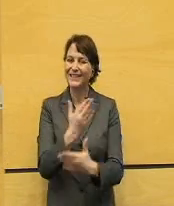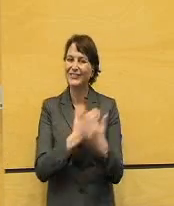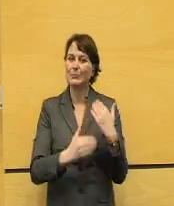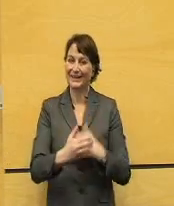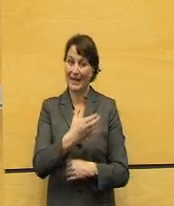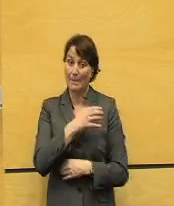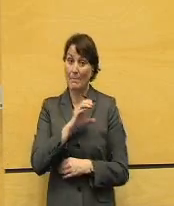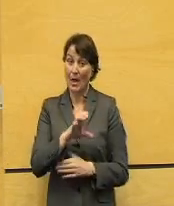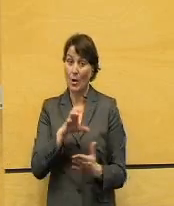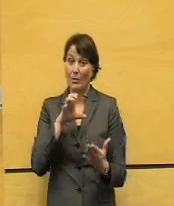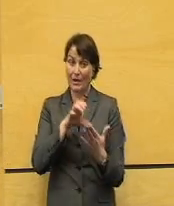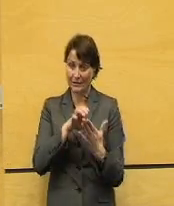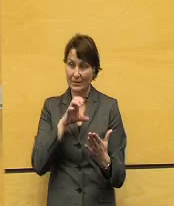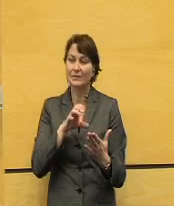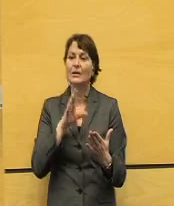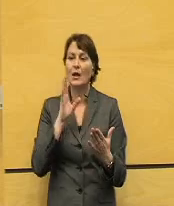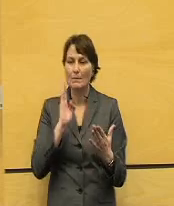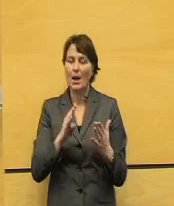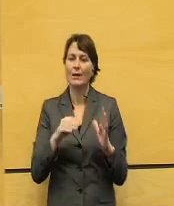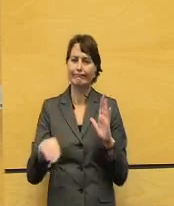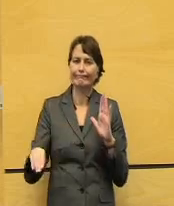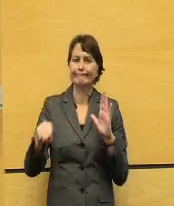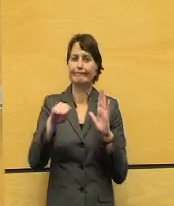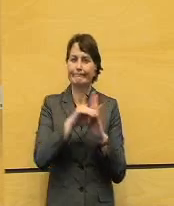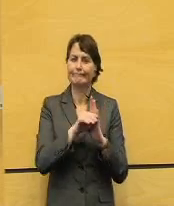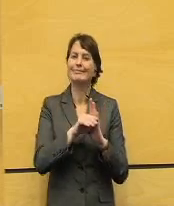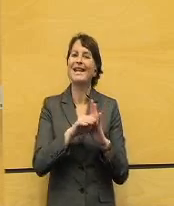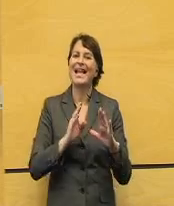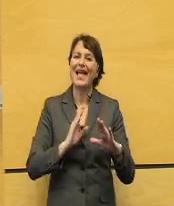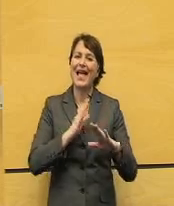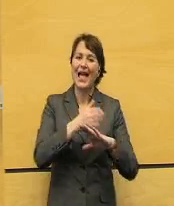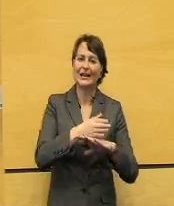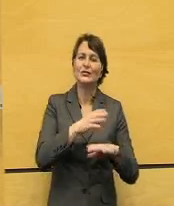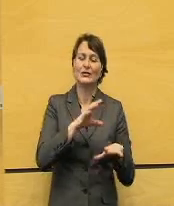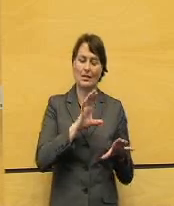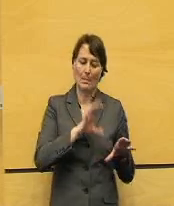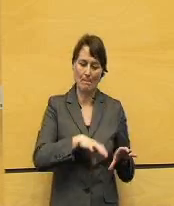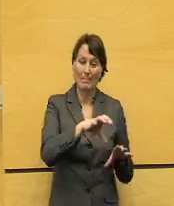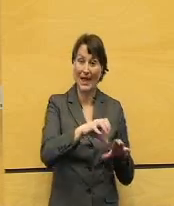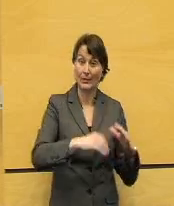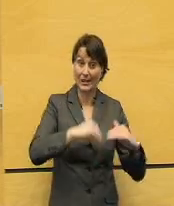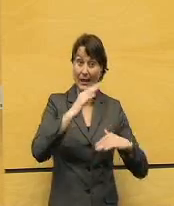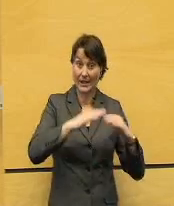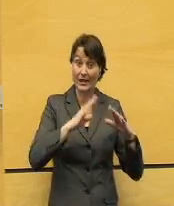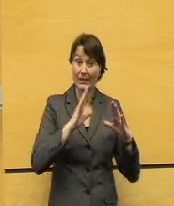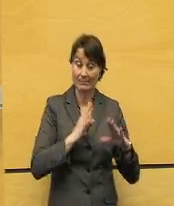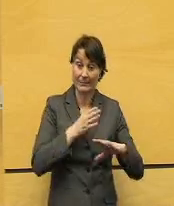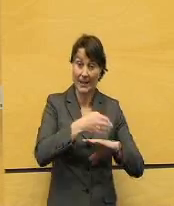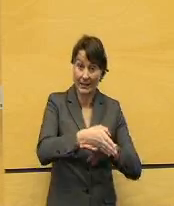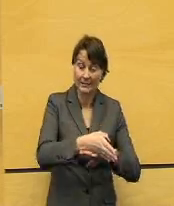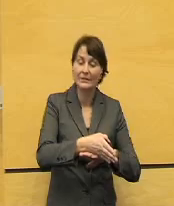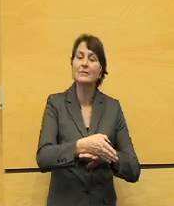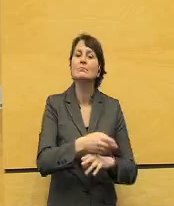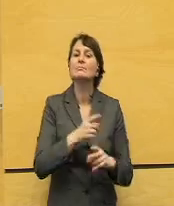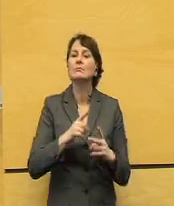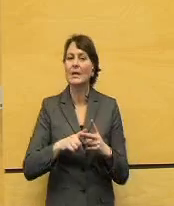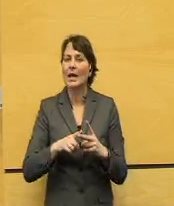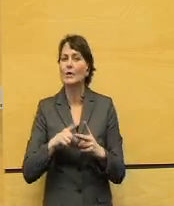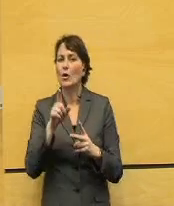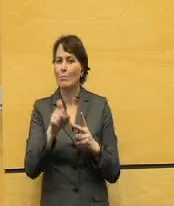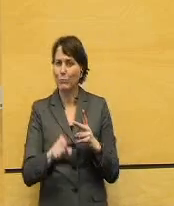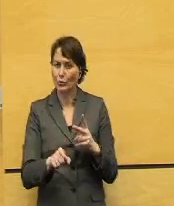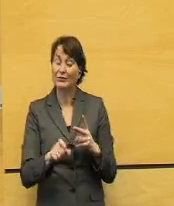Act ministerial regulation on accessible building facilities for persons with disability